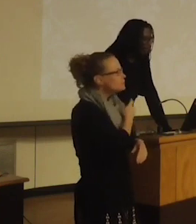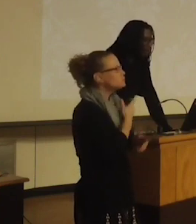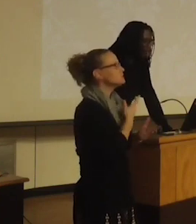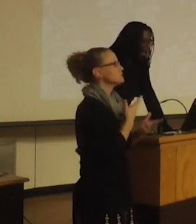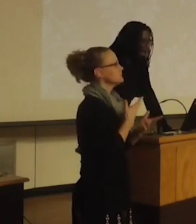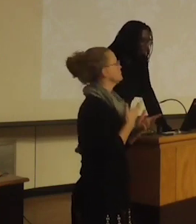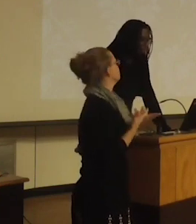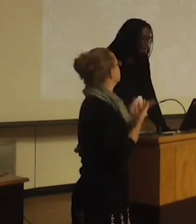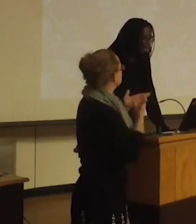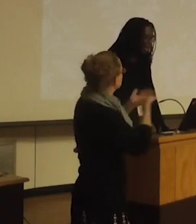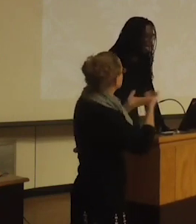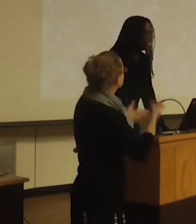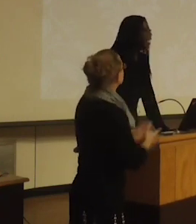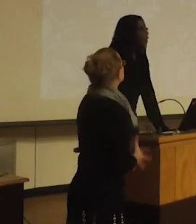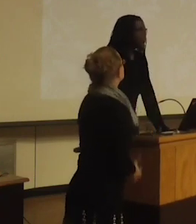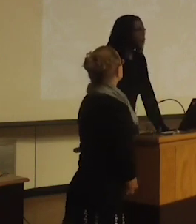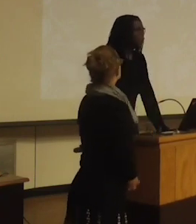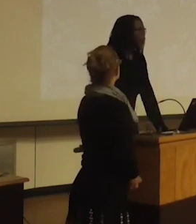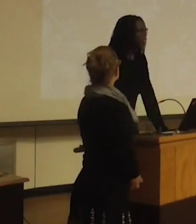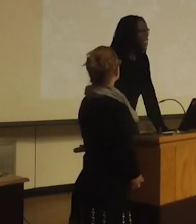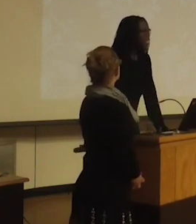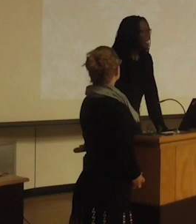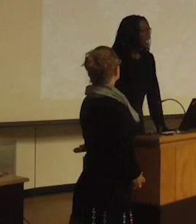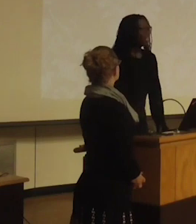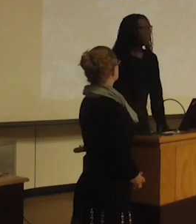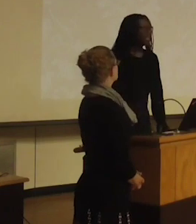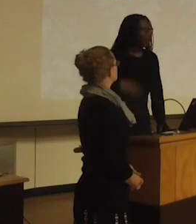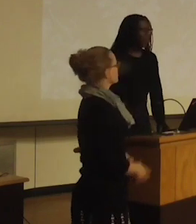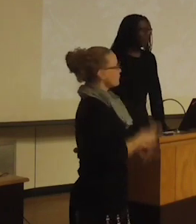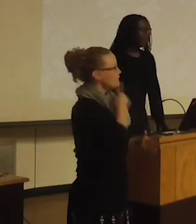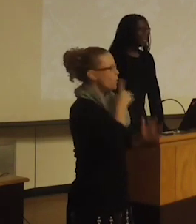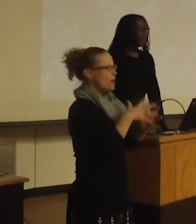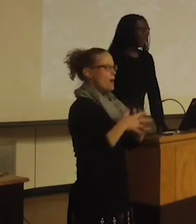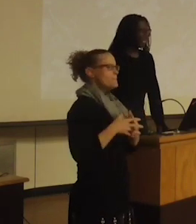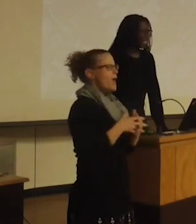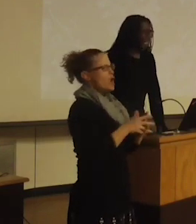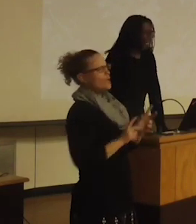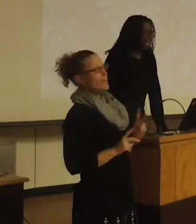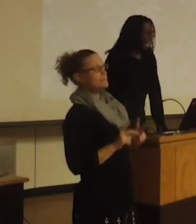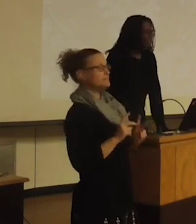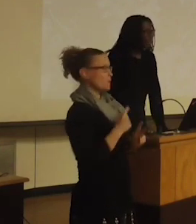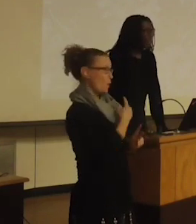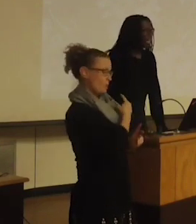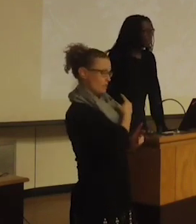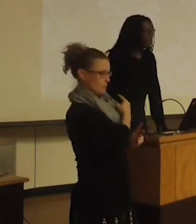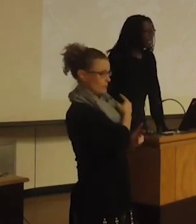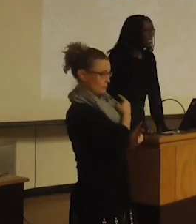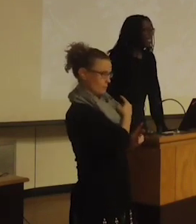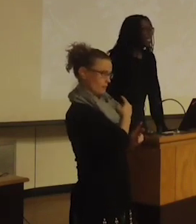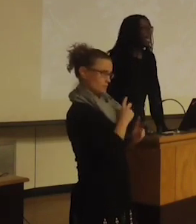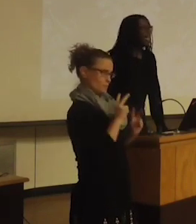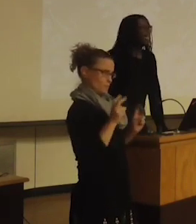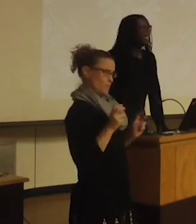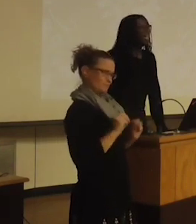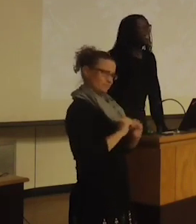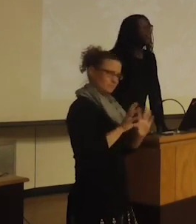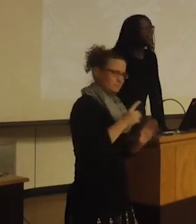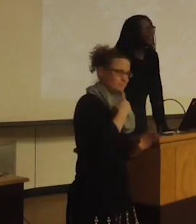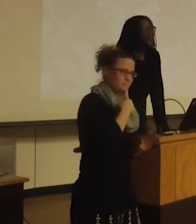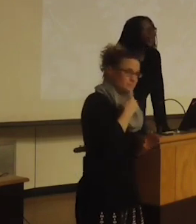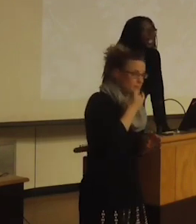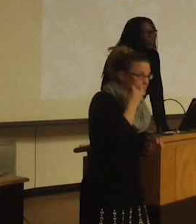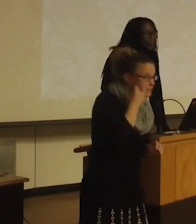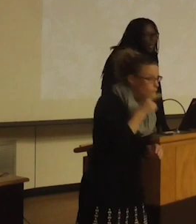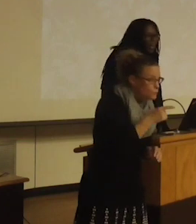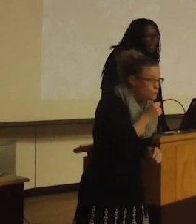according to the new dietary guidelines for Americans. So this author is very distinctly and very explicitly saying that, like, if